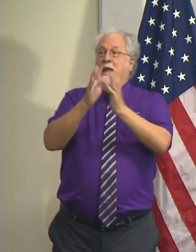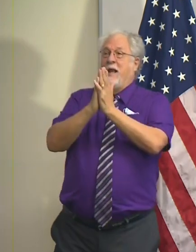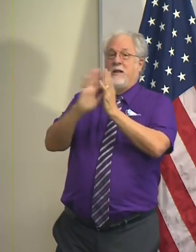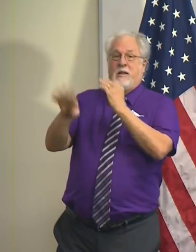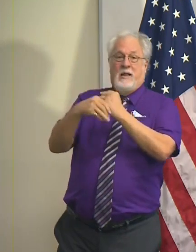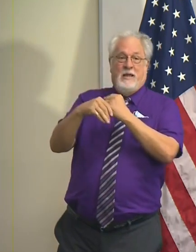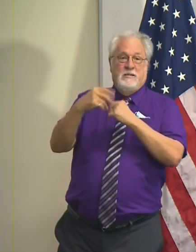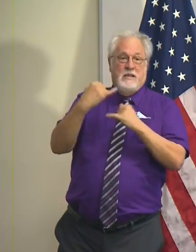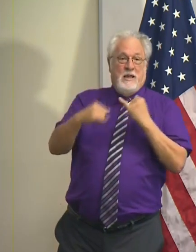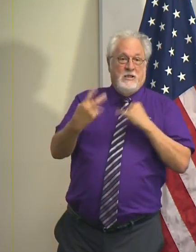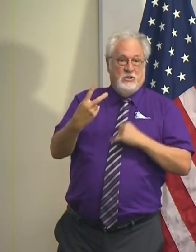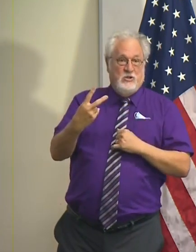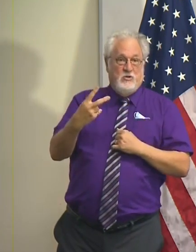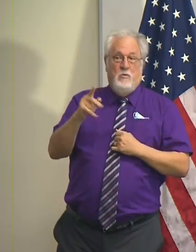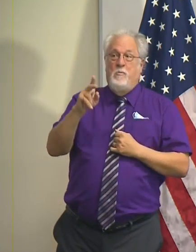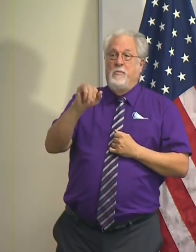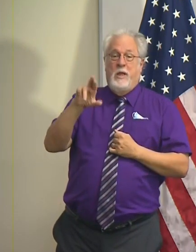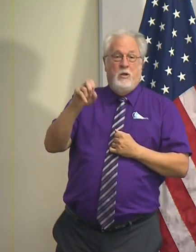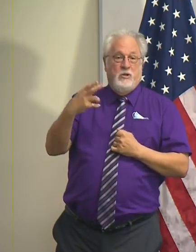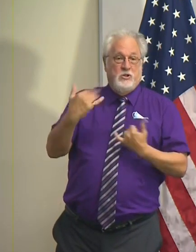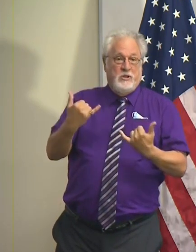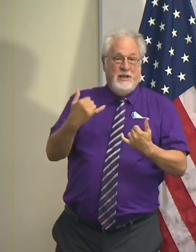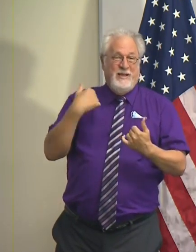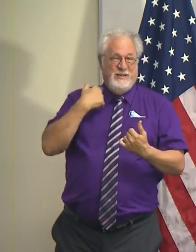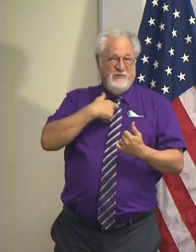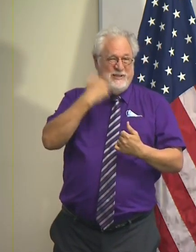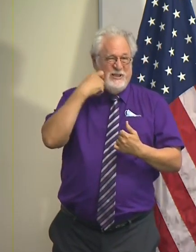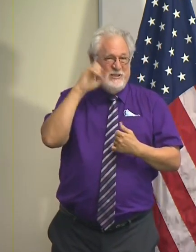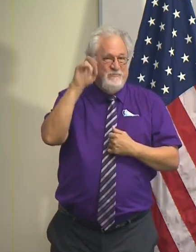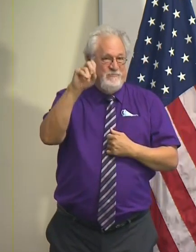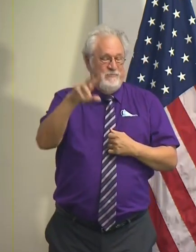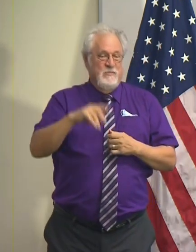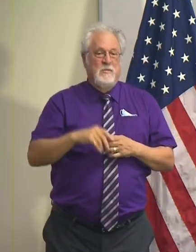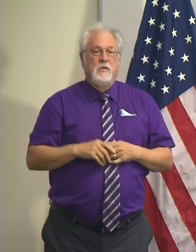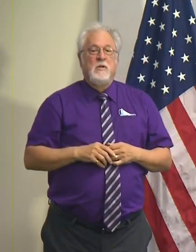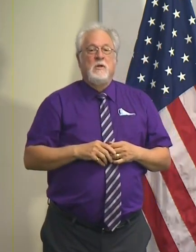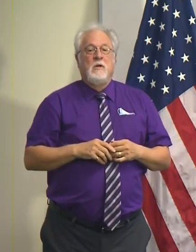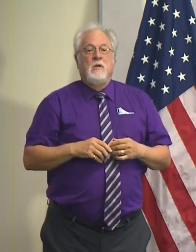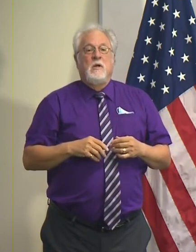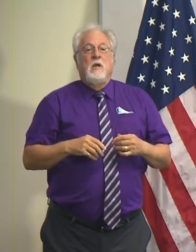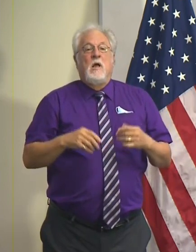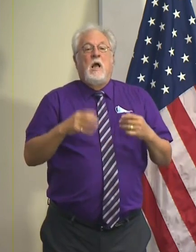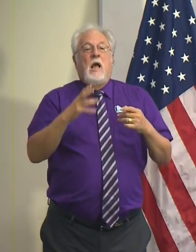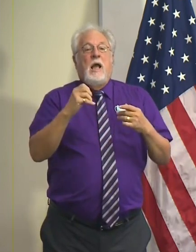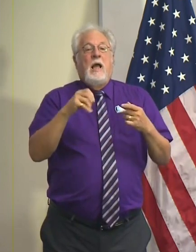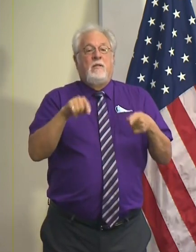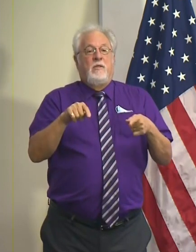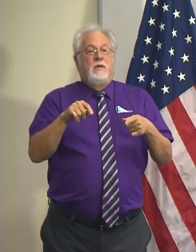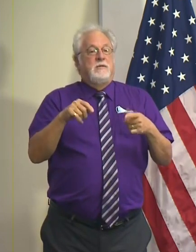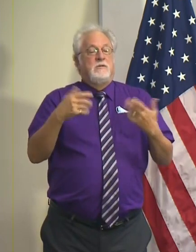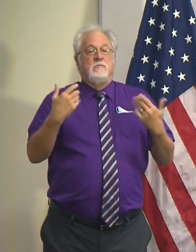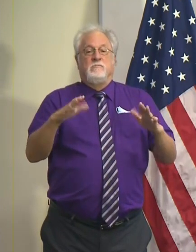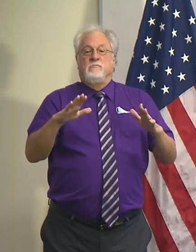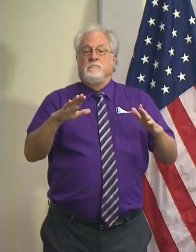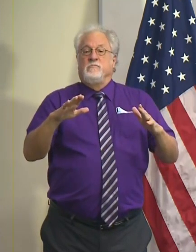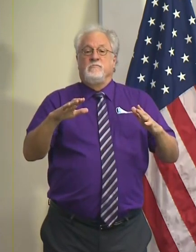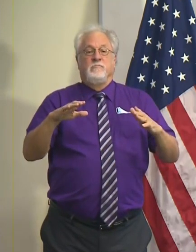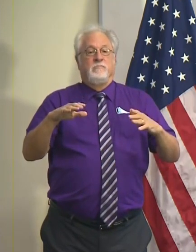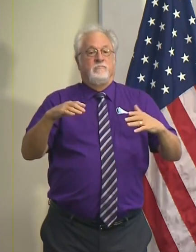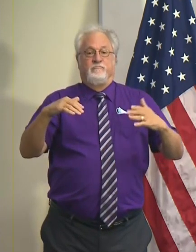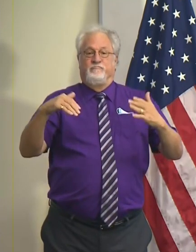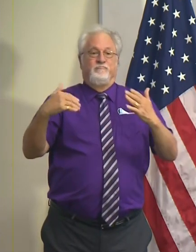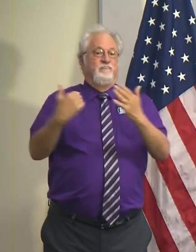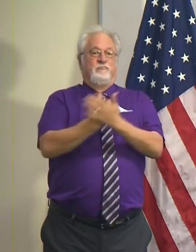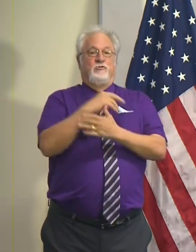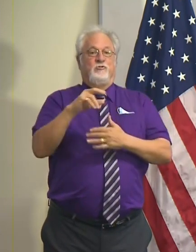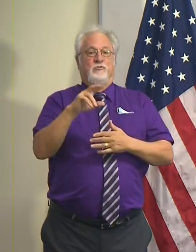the 2 new parishes today that we announced. And this is a groundbreaking DSNAP